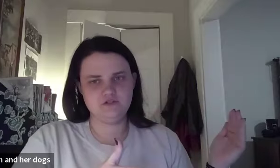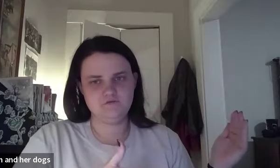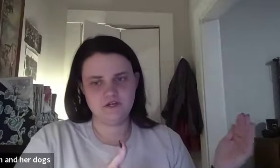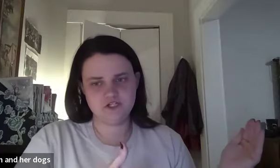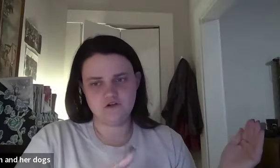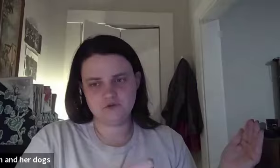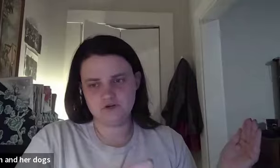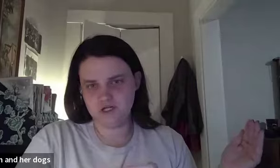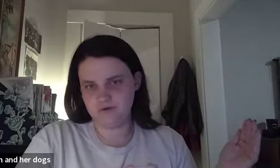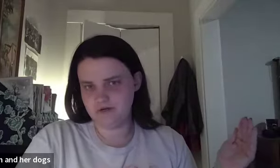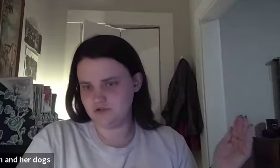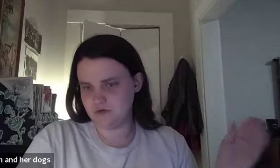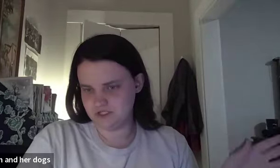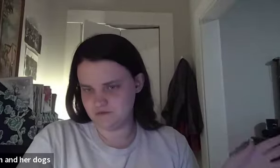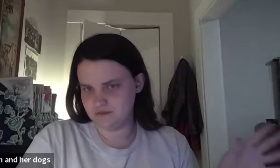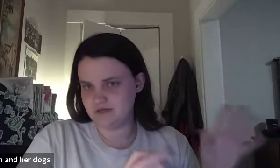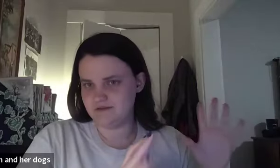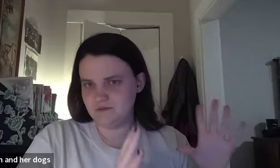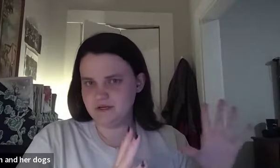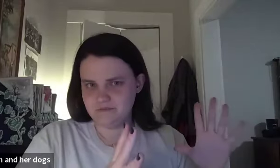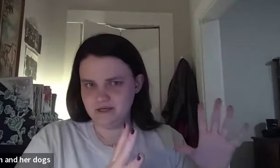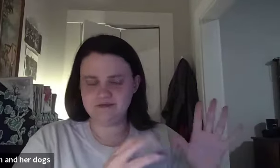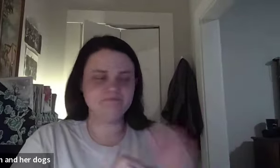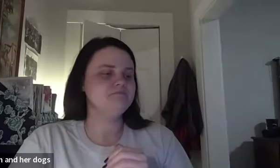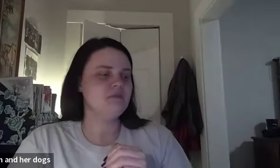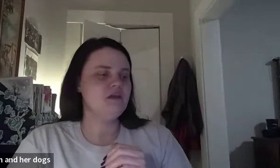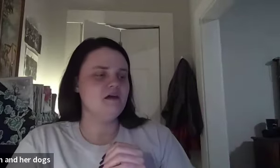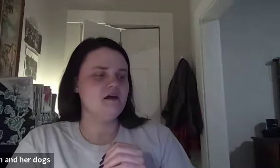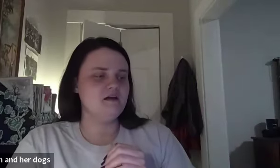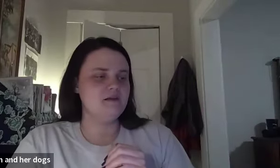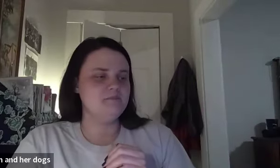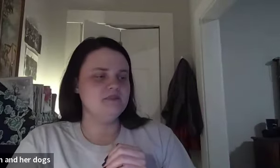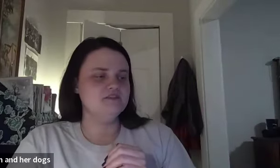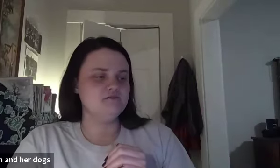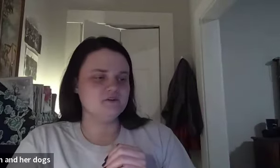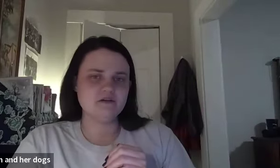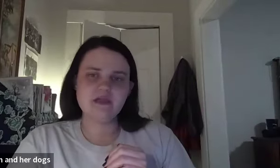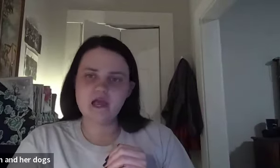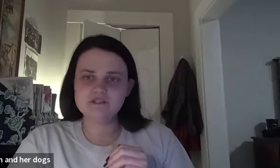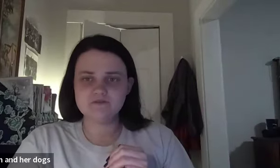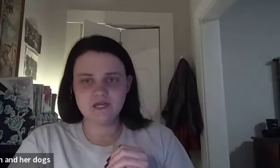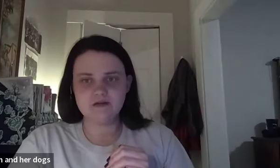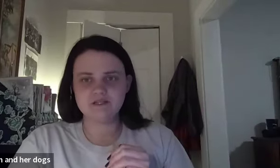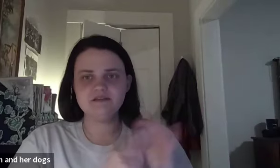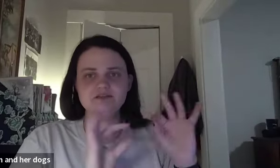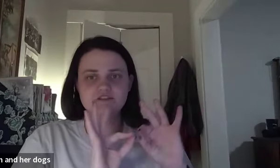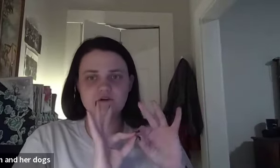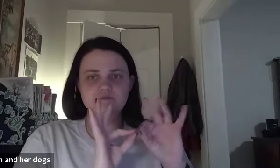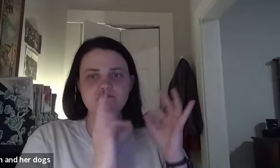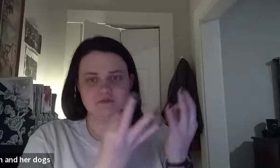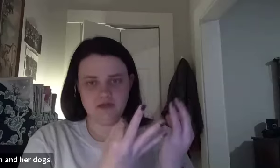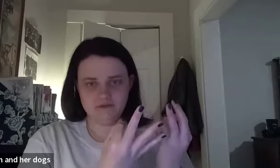then finish off with our WH question words. I think we can make it. All right. So the first time we had was family. So